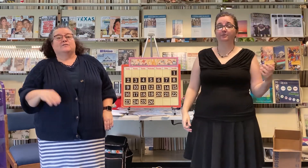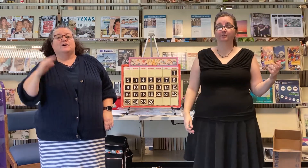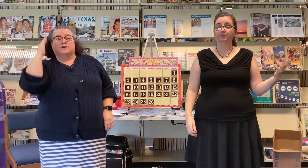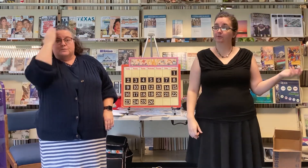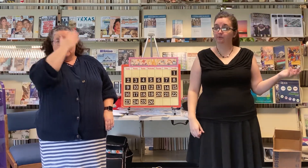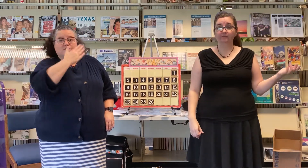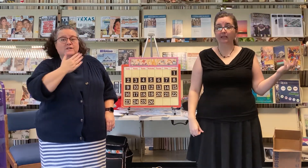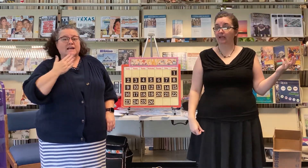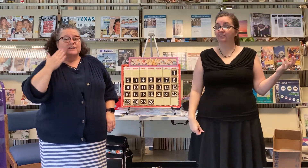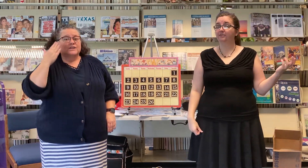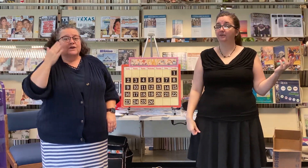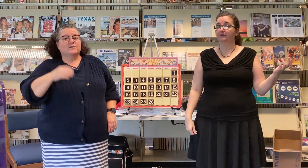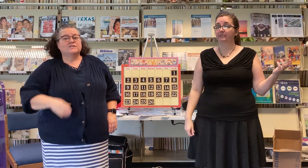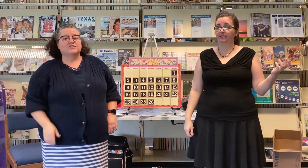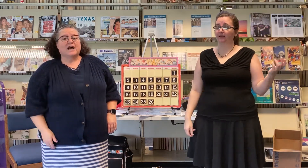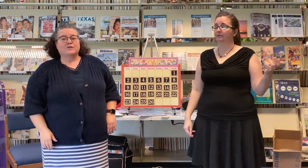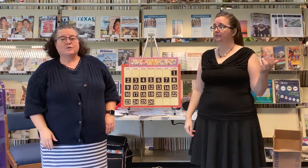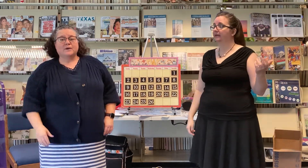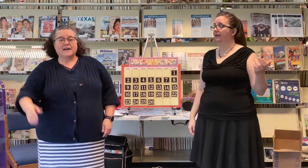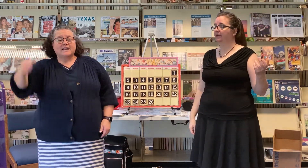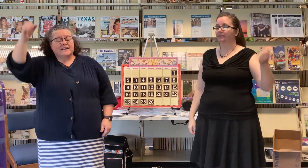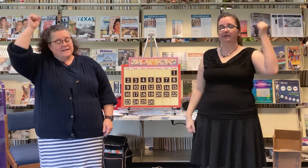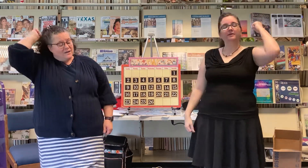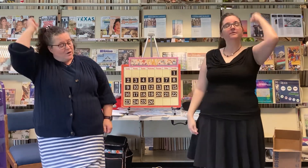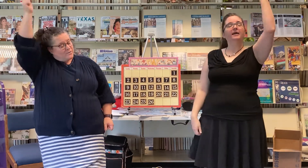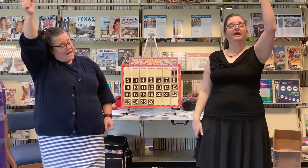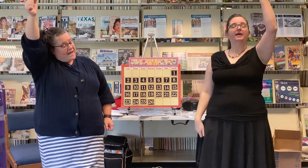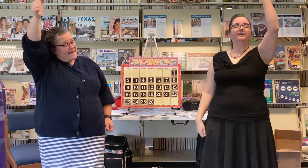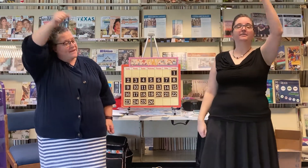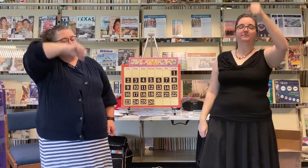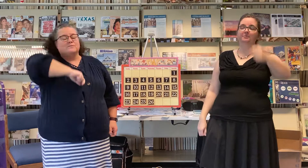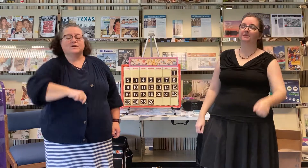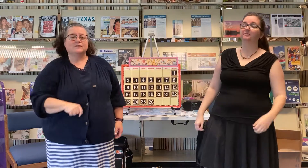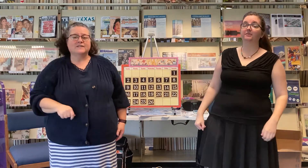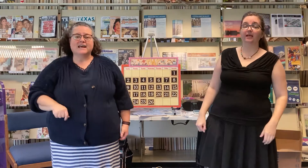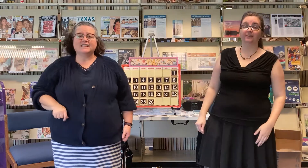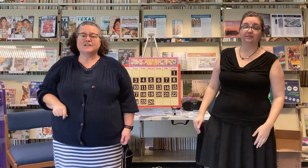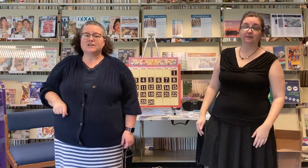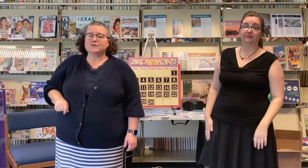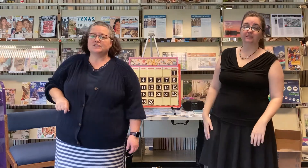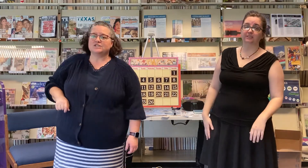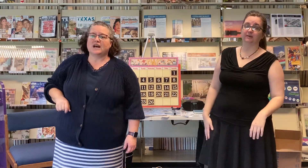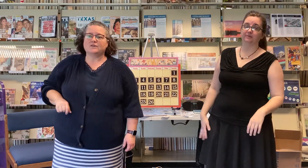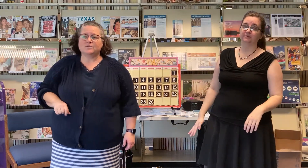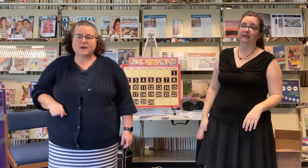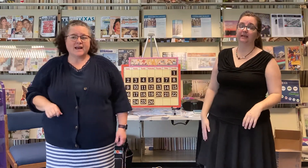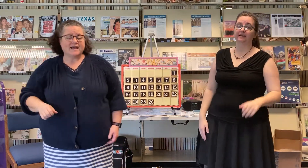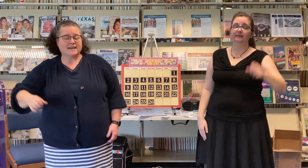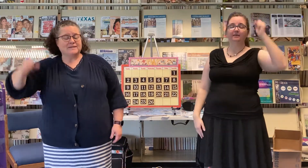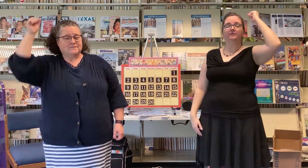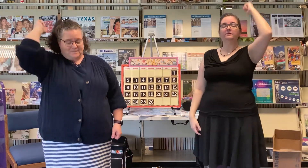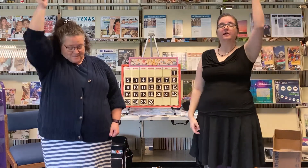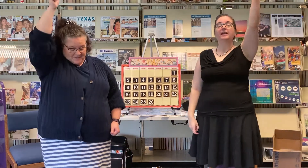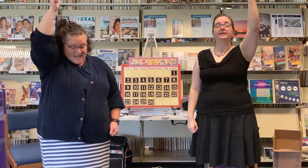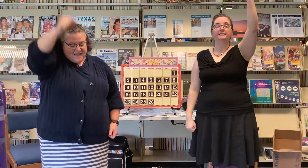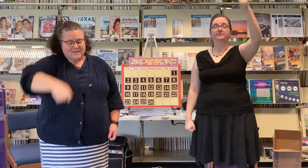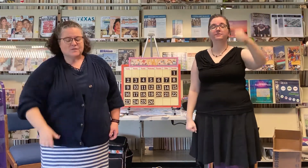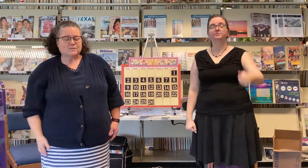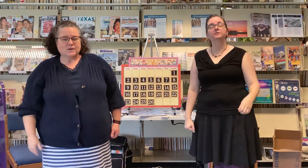If you're beautiful and you know it, shout hooray, hooray! If you're beautiful and you know it, shout hooray, hooray! If you're